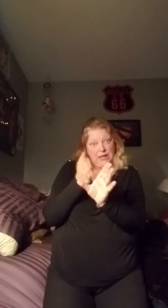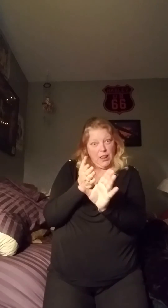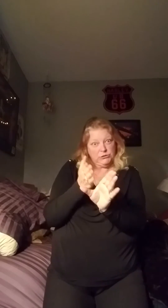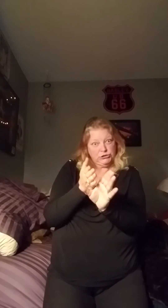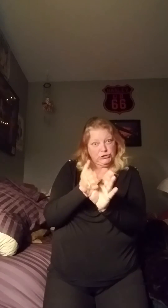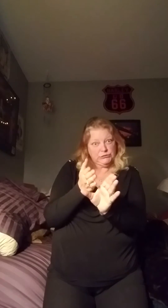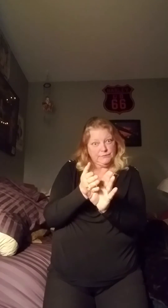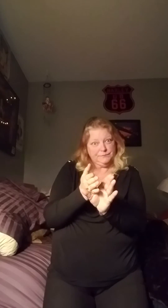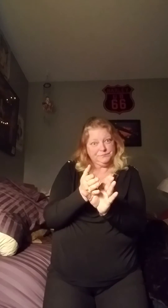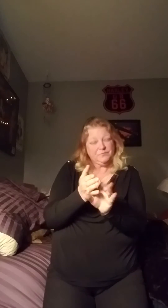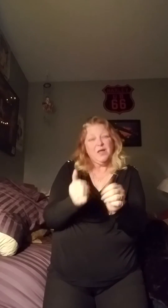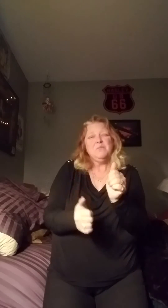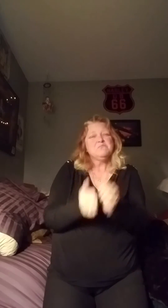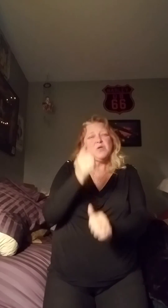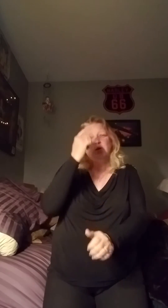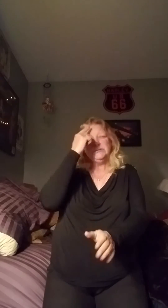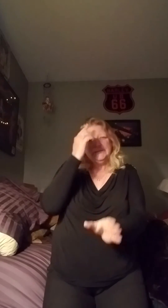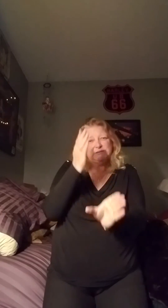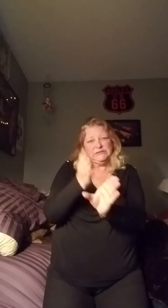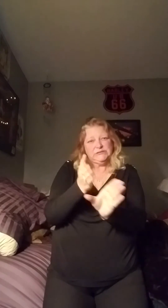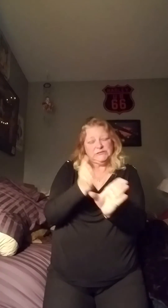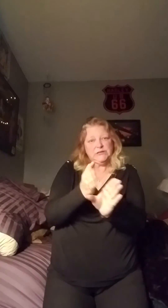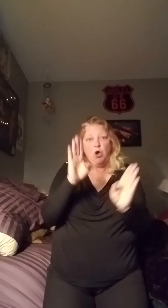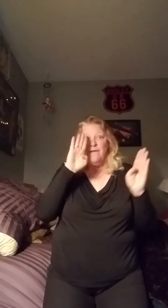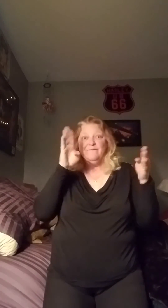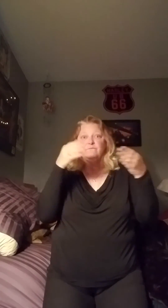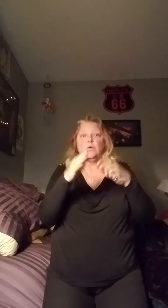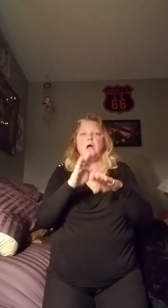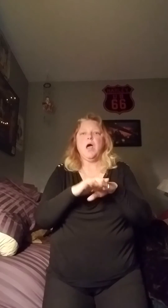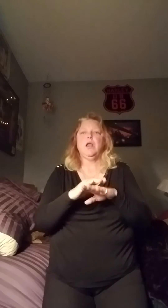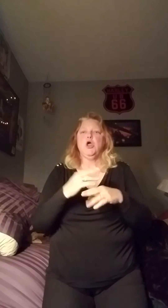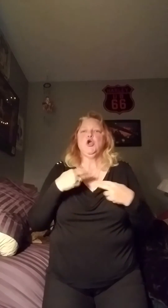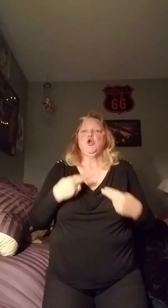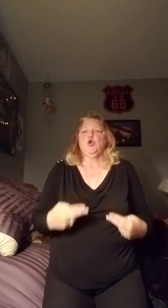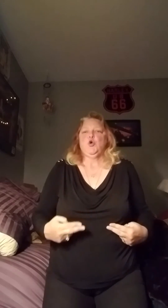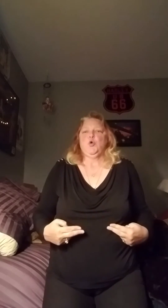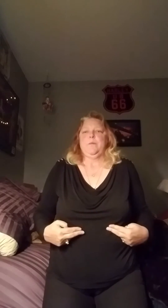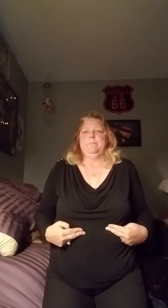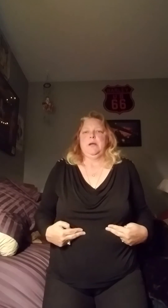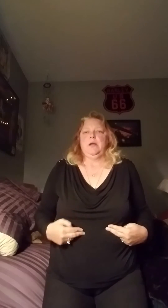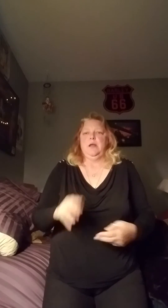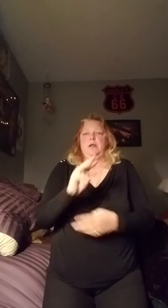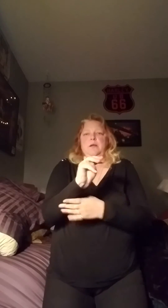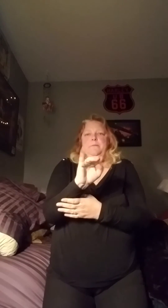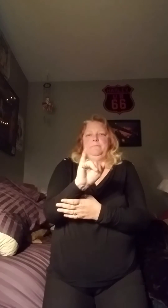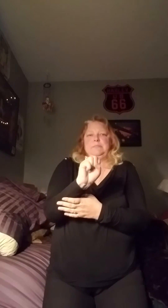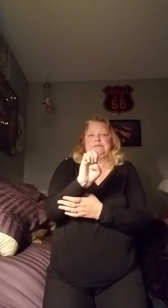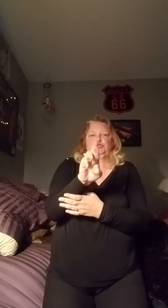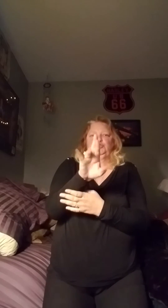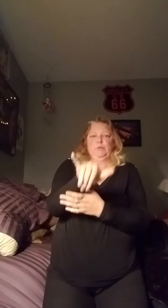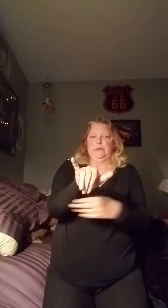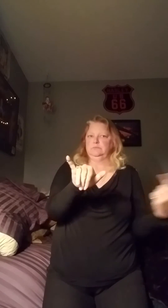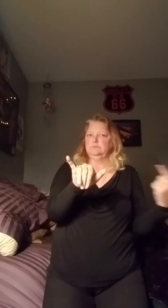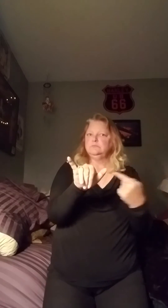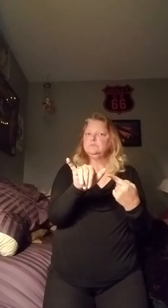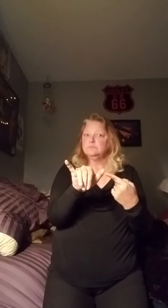Most of psychology focuses on human misery, most of clinical psychology. There's the psychology we spoke about through